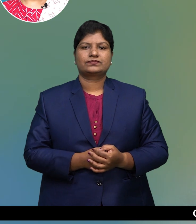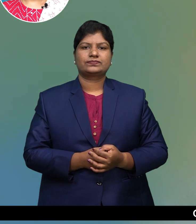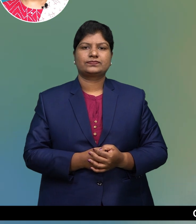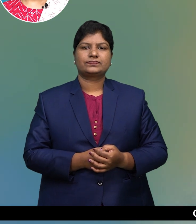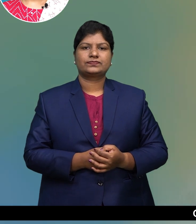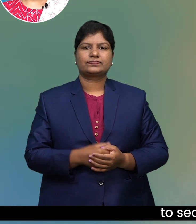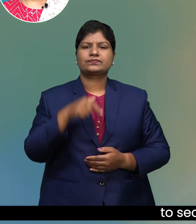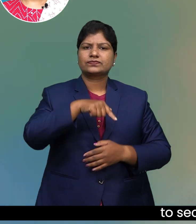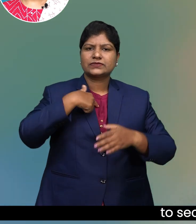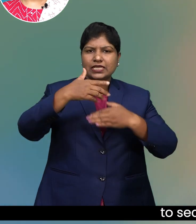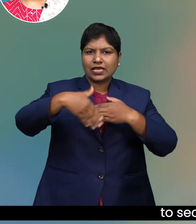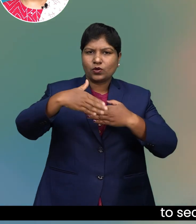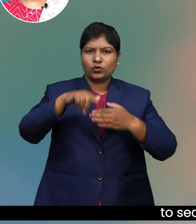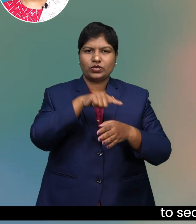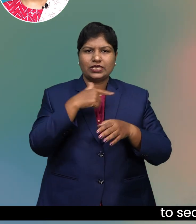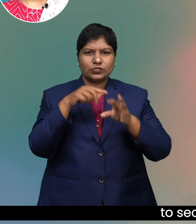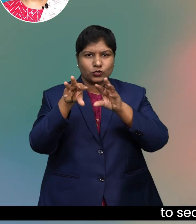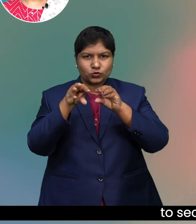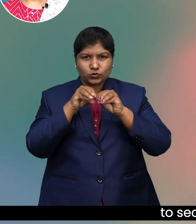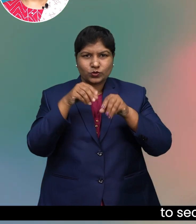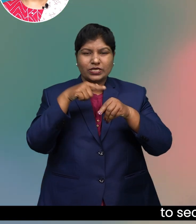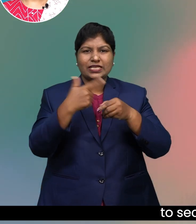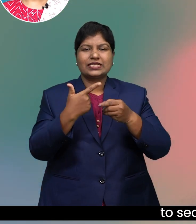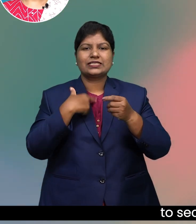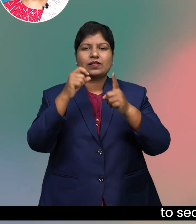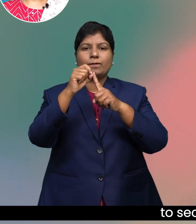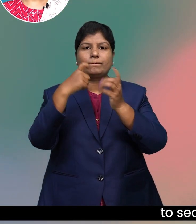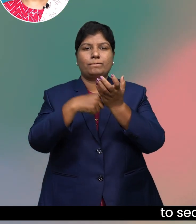and continues to secrete progesterone.